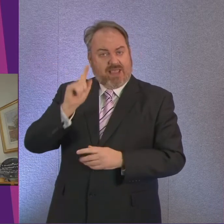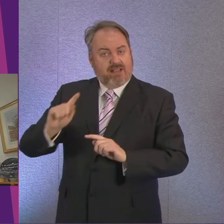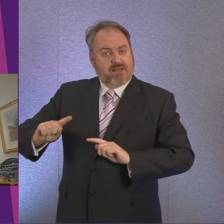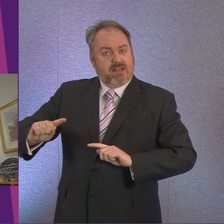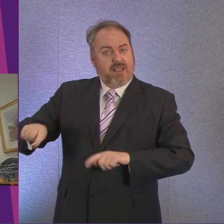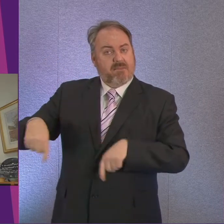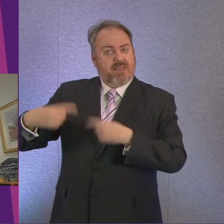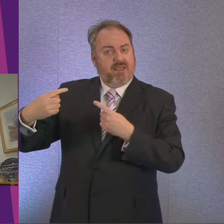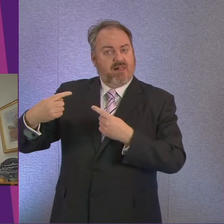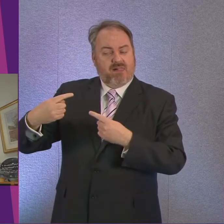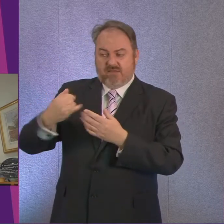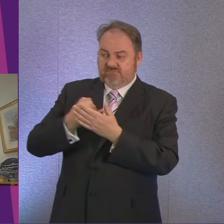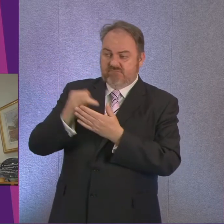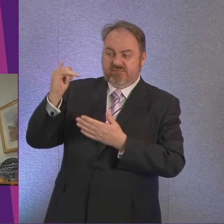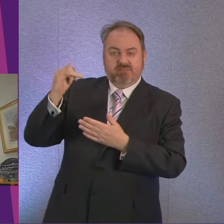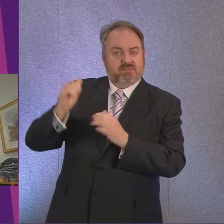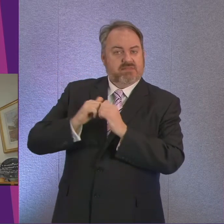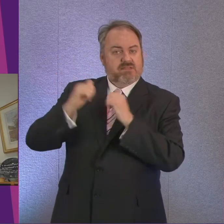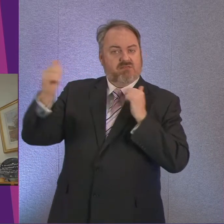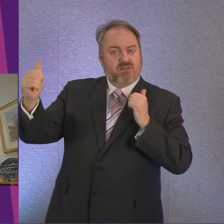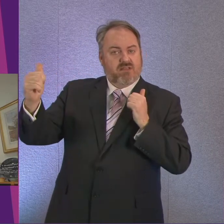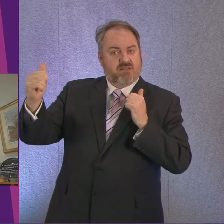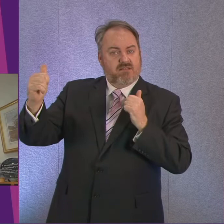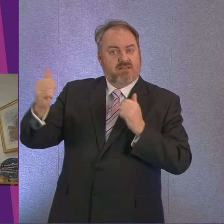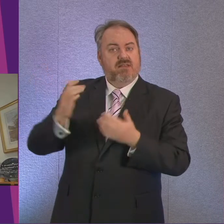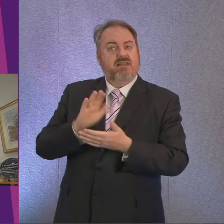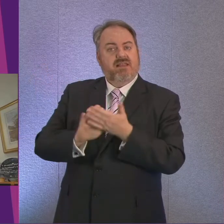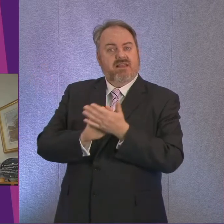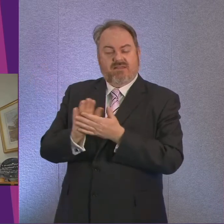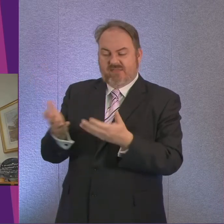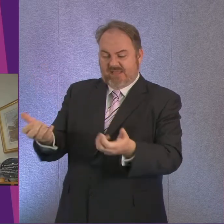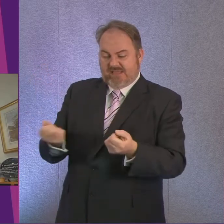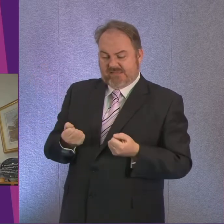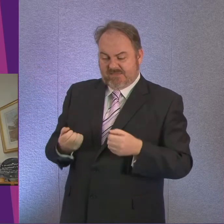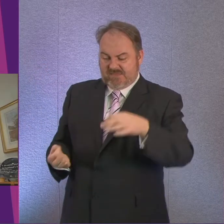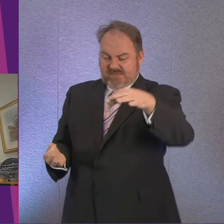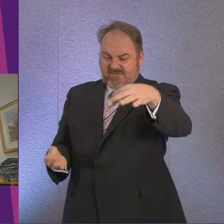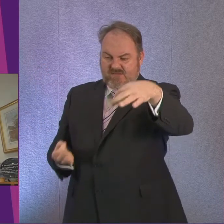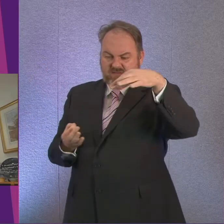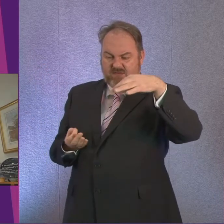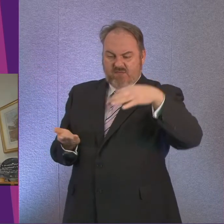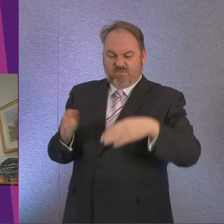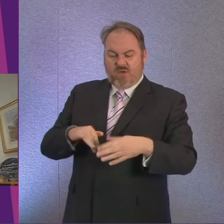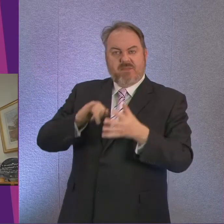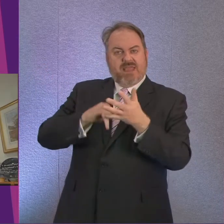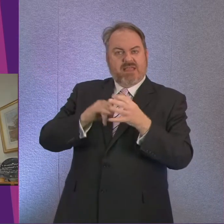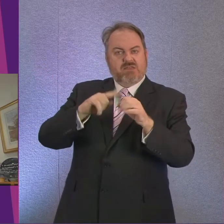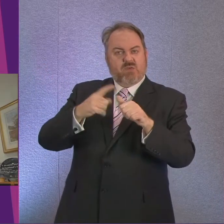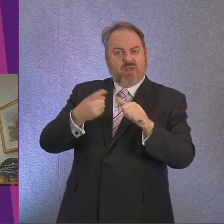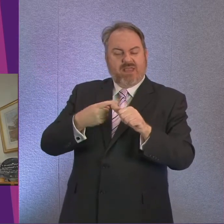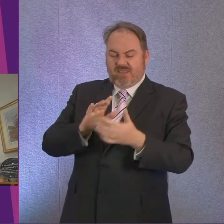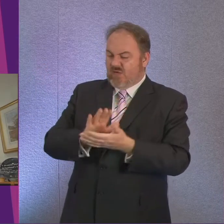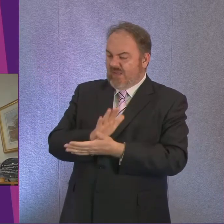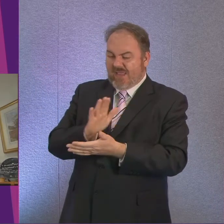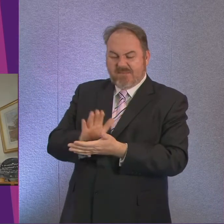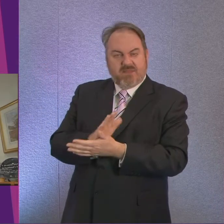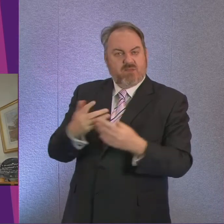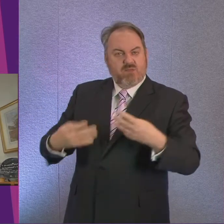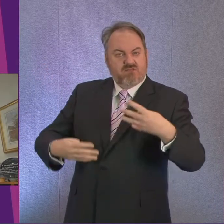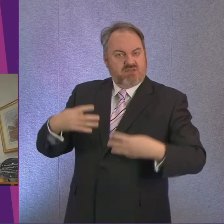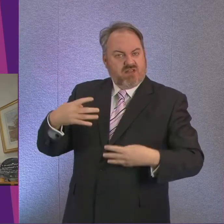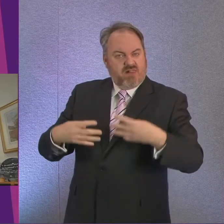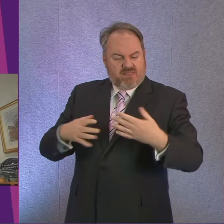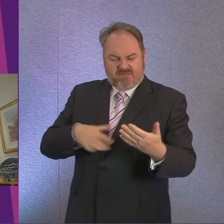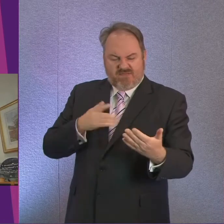ultimate qualification that they are certificated with by the SQA, and that process, I'm very pleased to